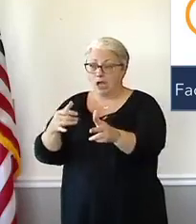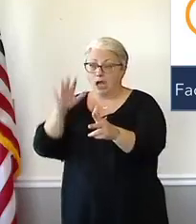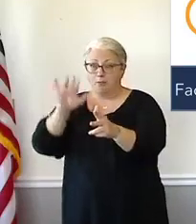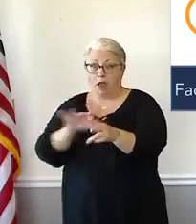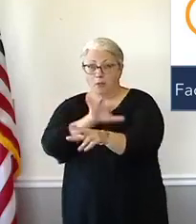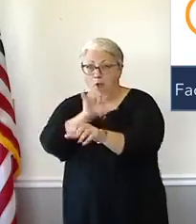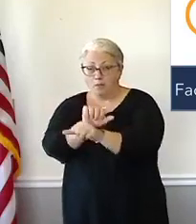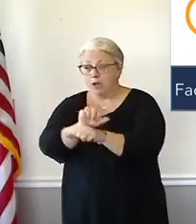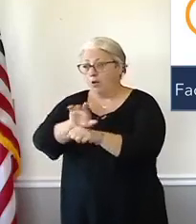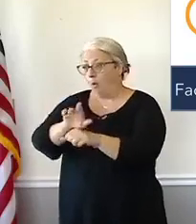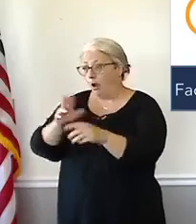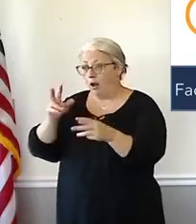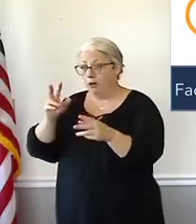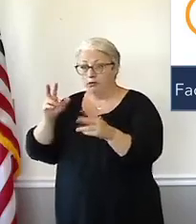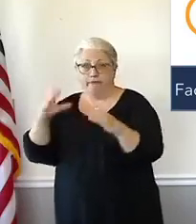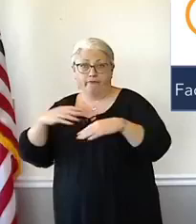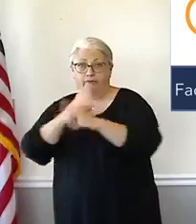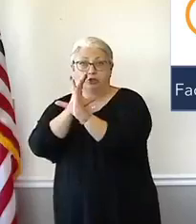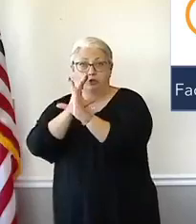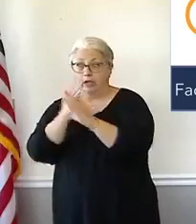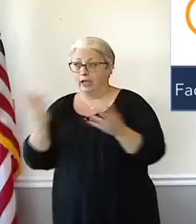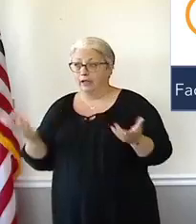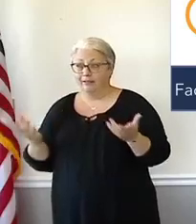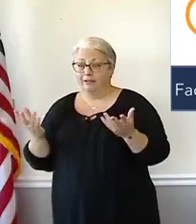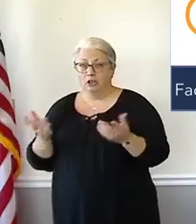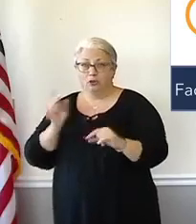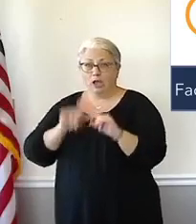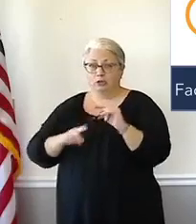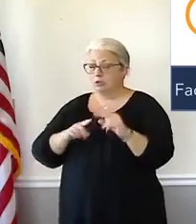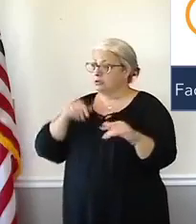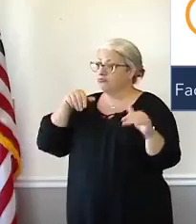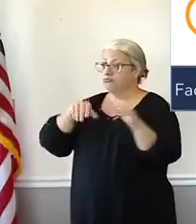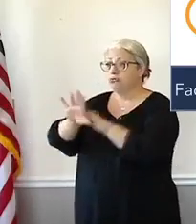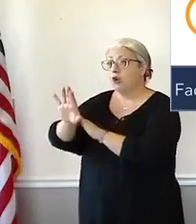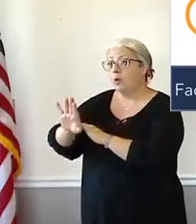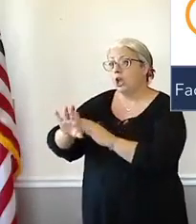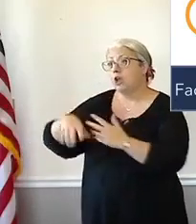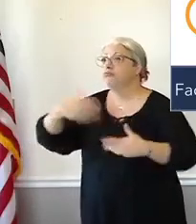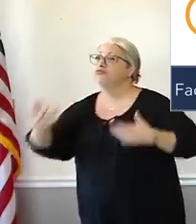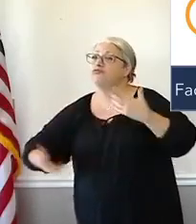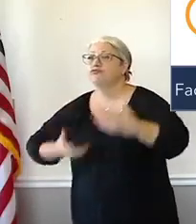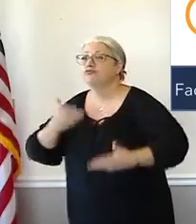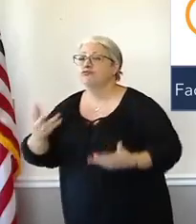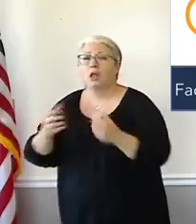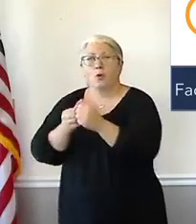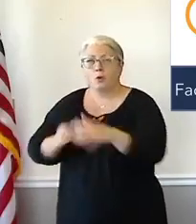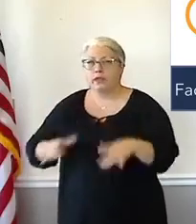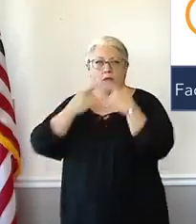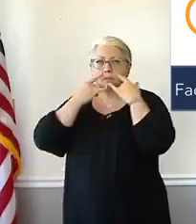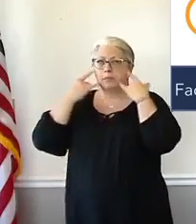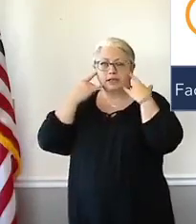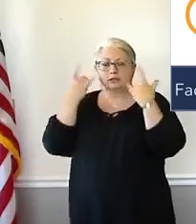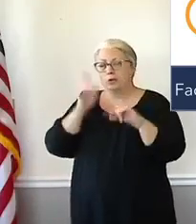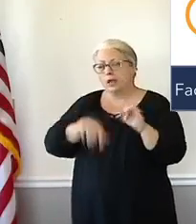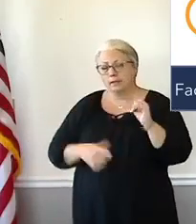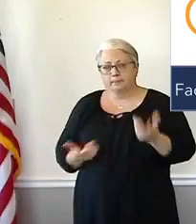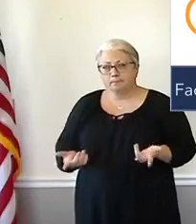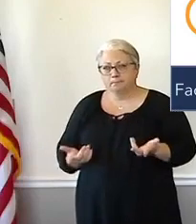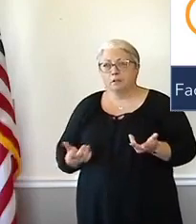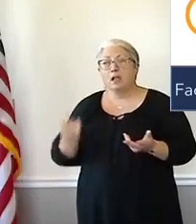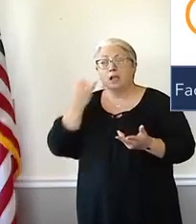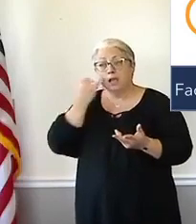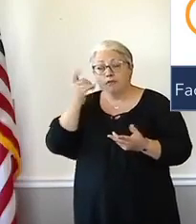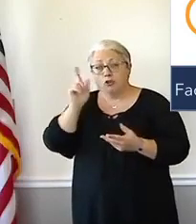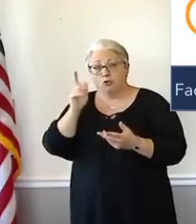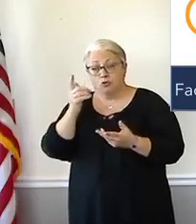they just open the door and you come walking in. Again, if there's a particular concern about any individual or any of the guidance, you can always